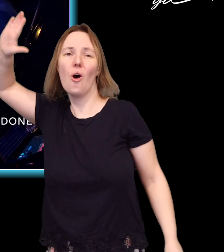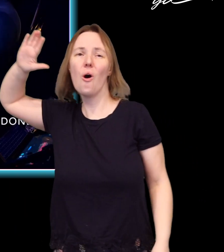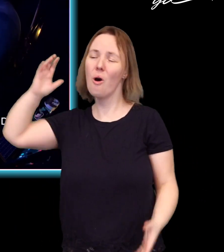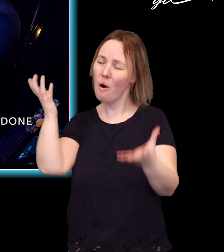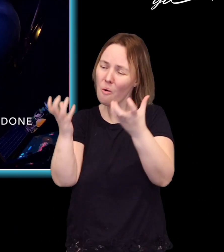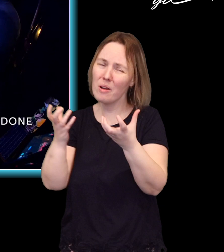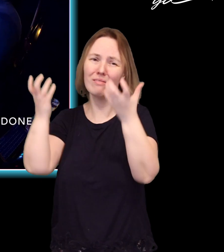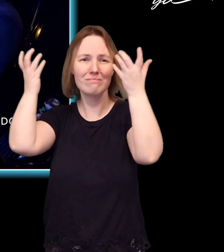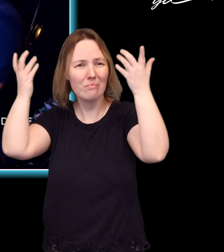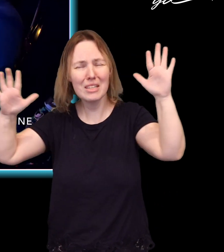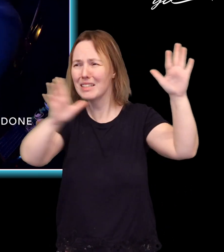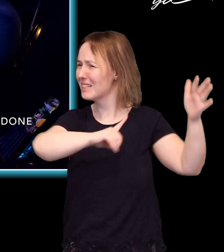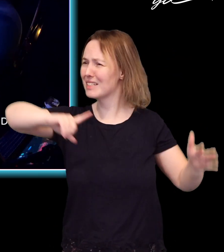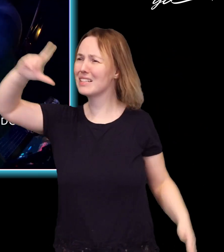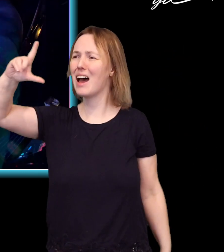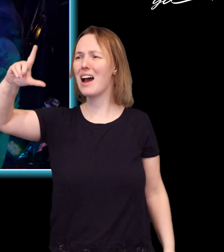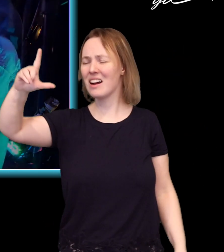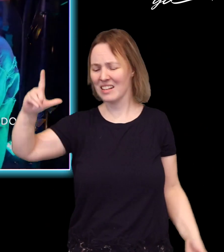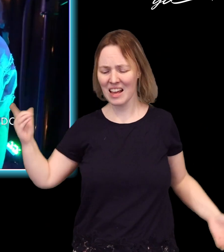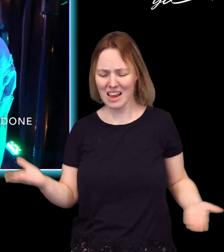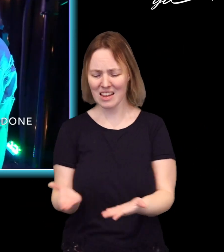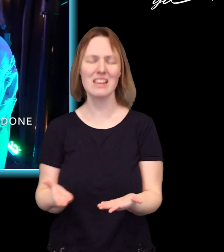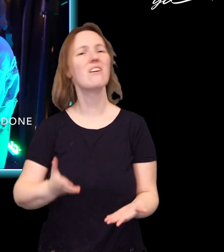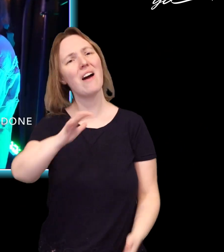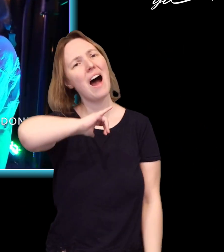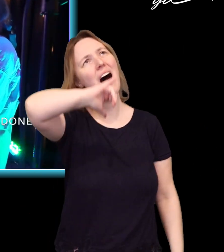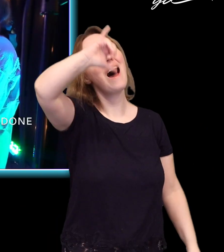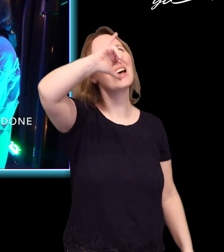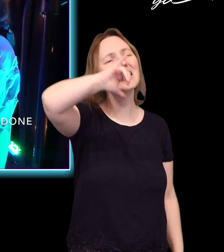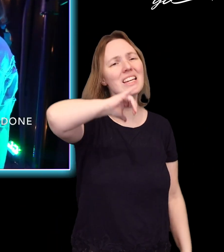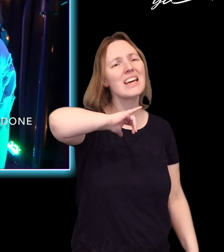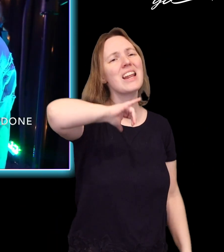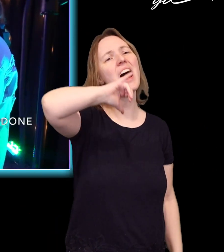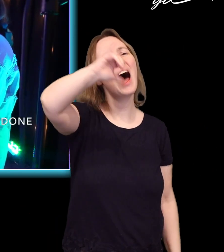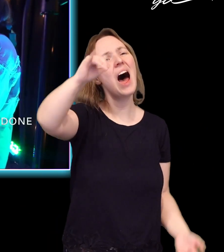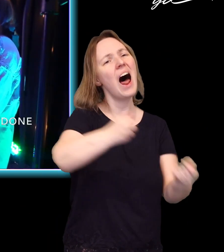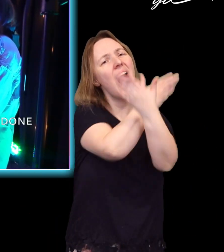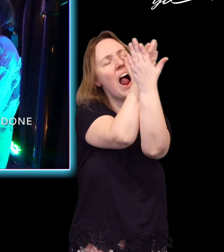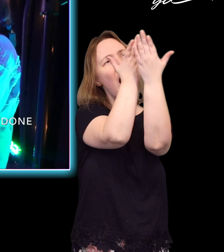Your will be done, Lord. Be done. Here and see.